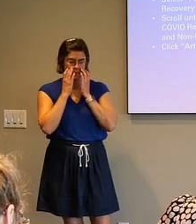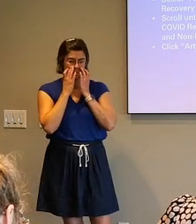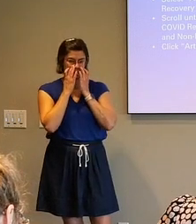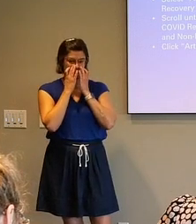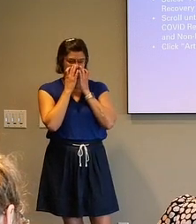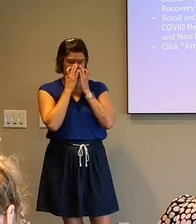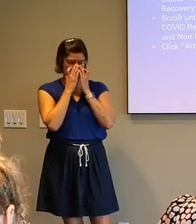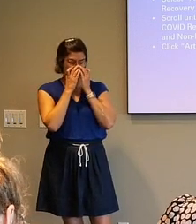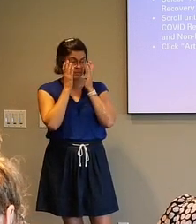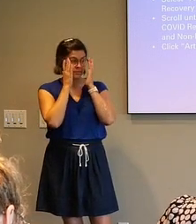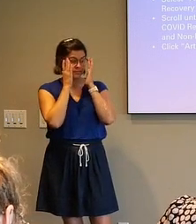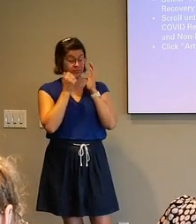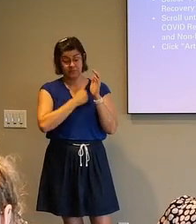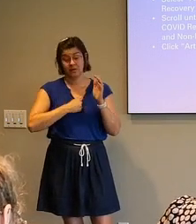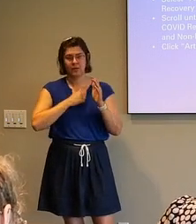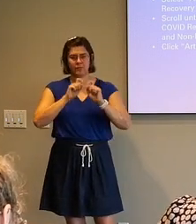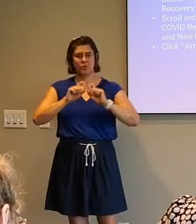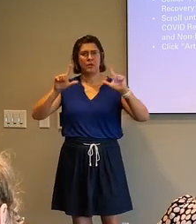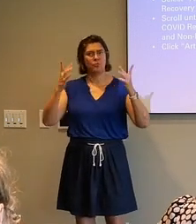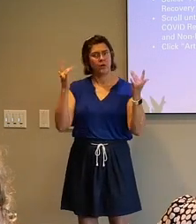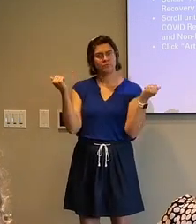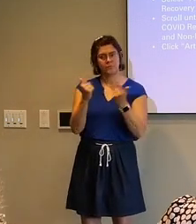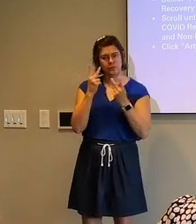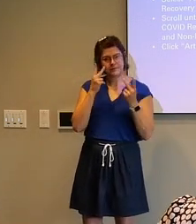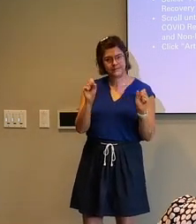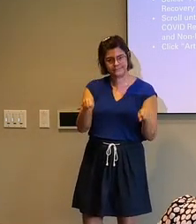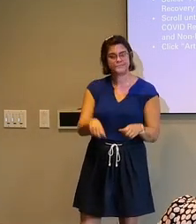I'm going to pull it up so we can all see it.